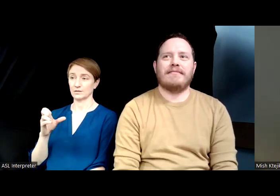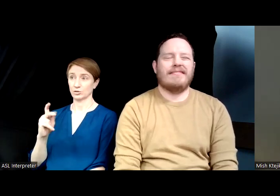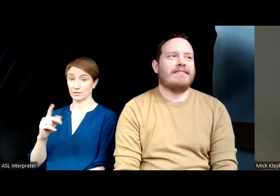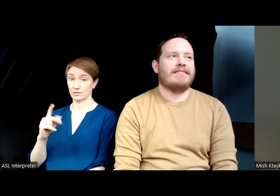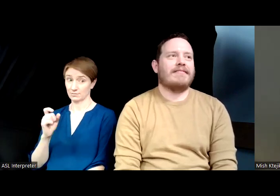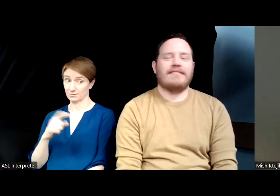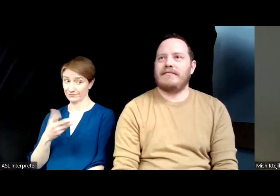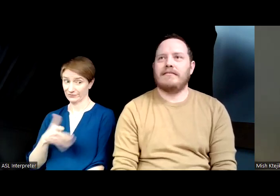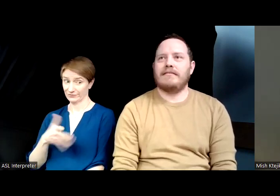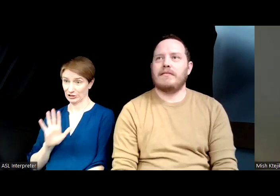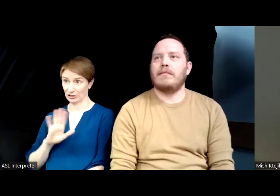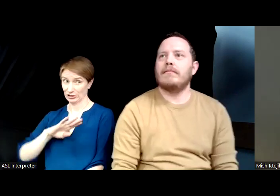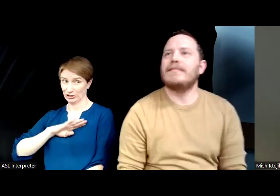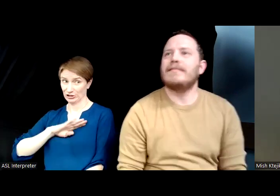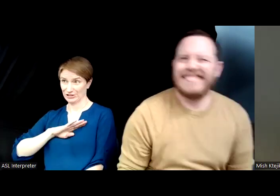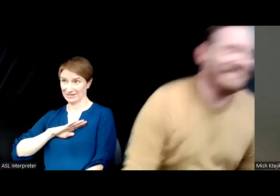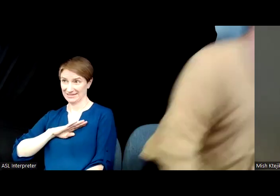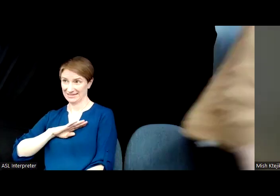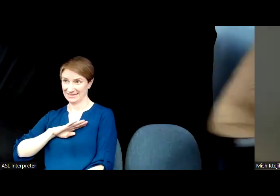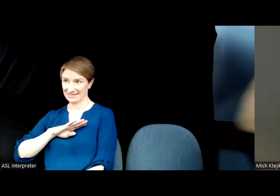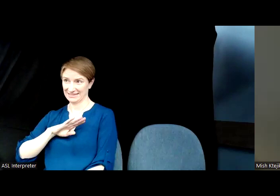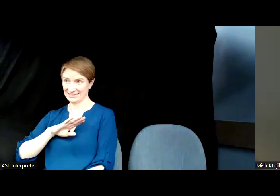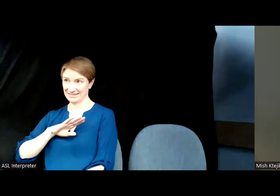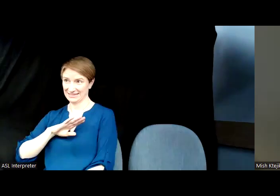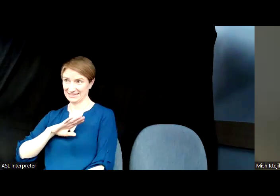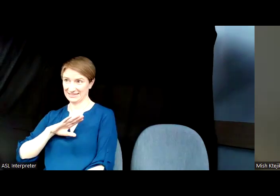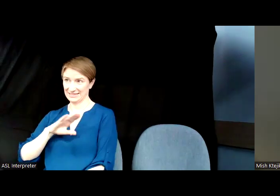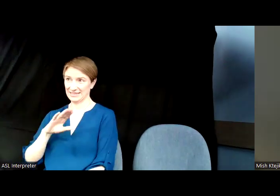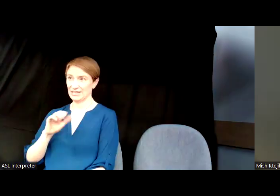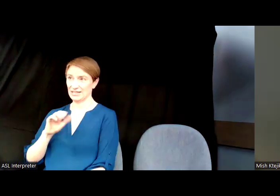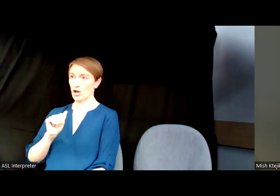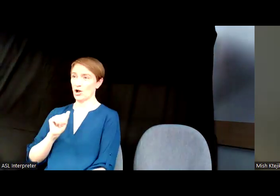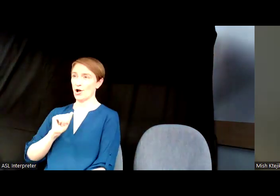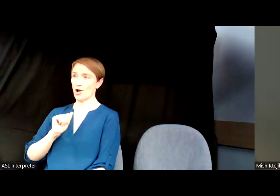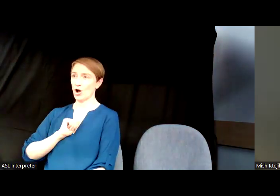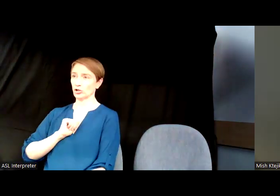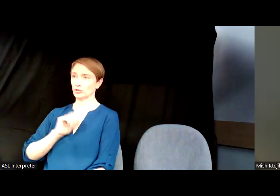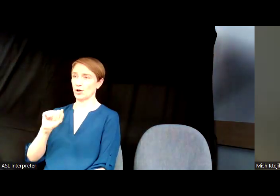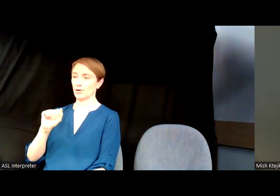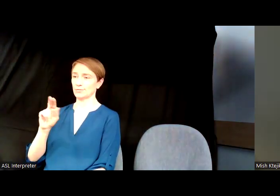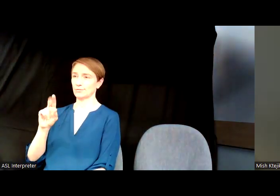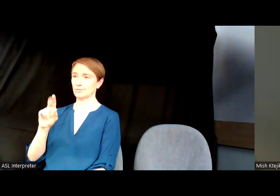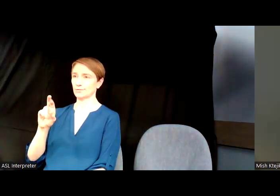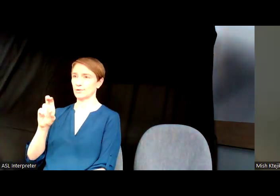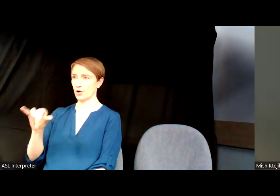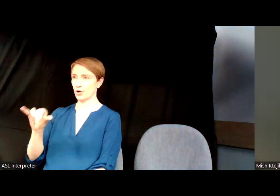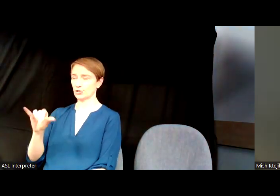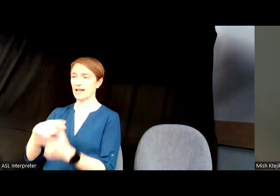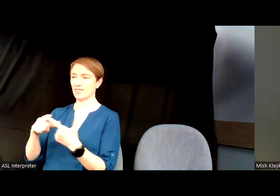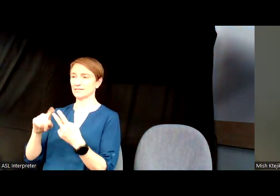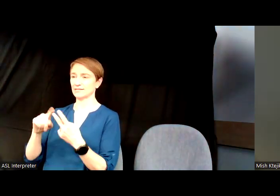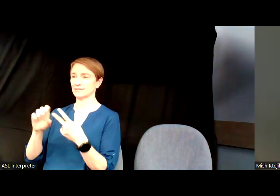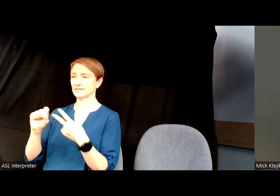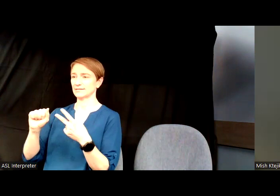Good, Eric. This is Jack. You guys good? Interpreters are done. Okay, thank you. Go ahead, Audrey first, and then Sammy. Is that okay with you, Sammy?